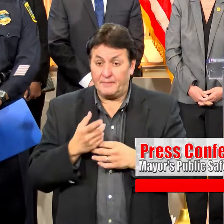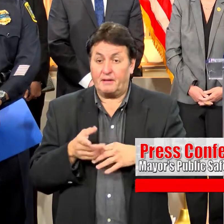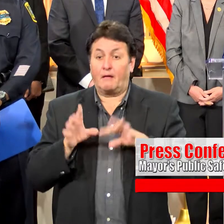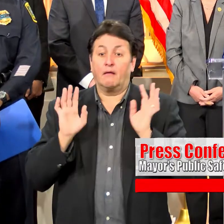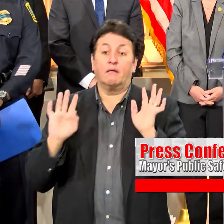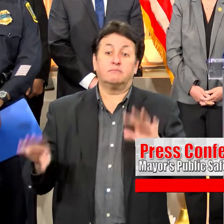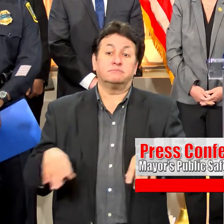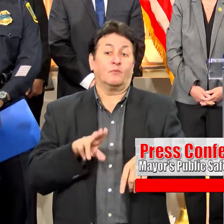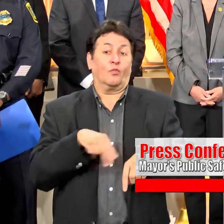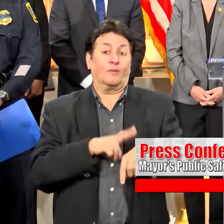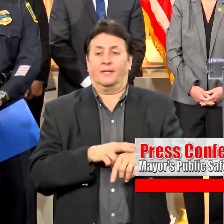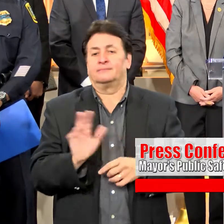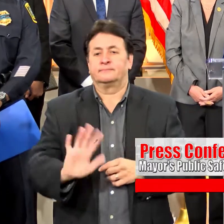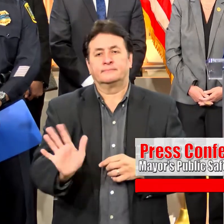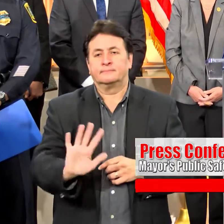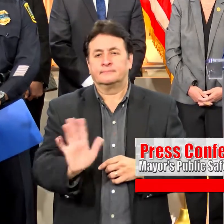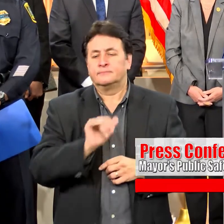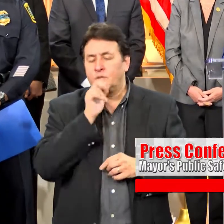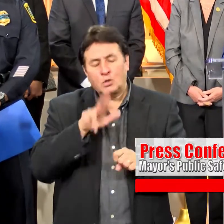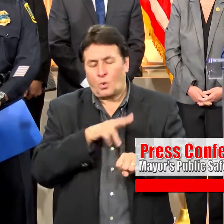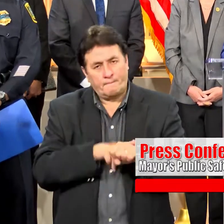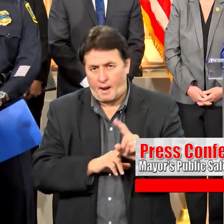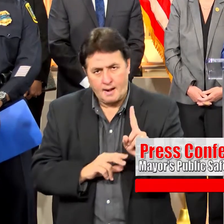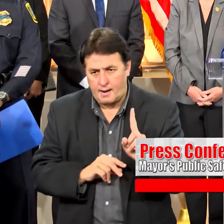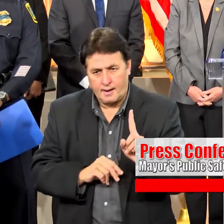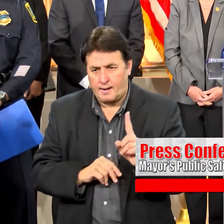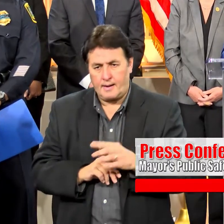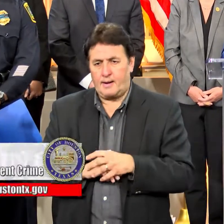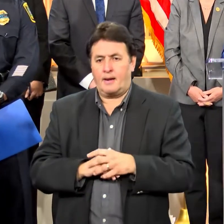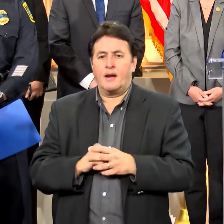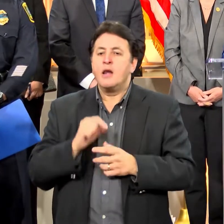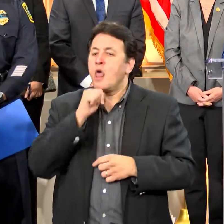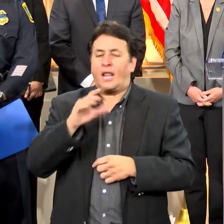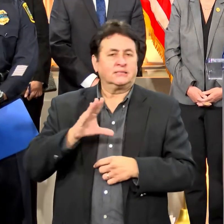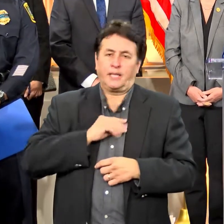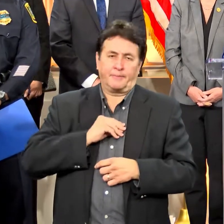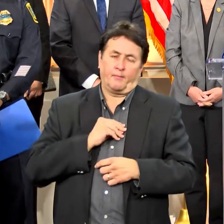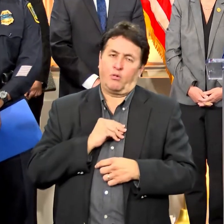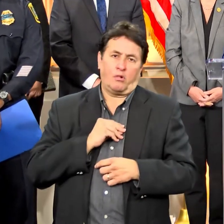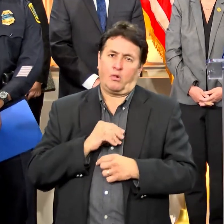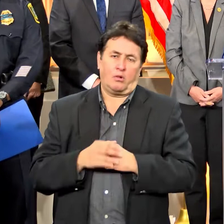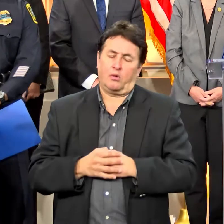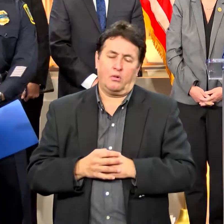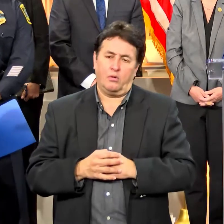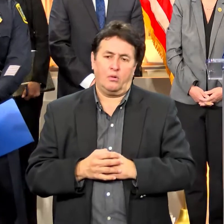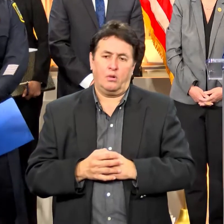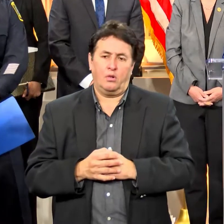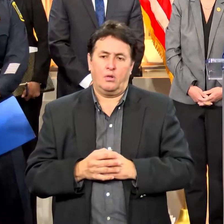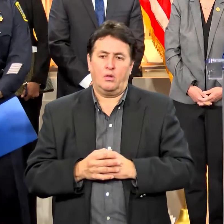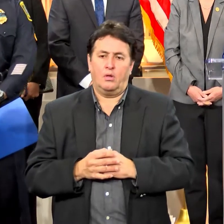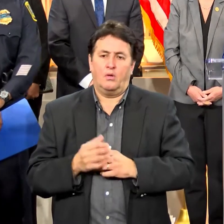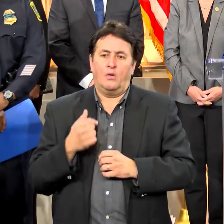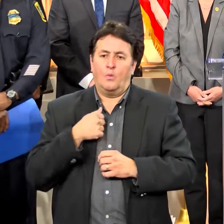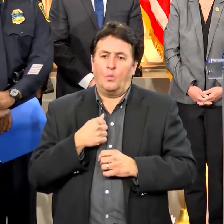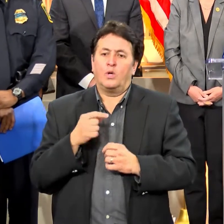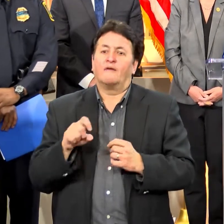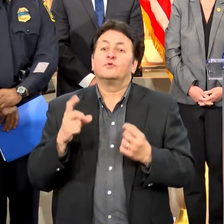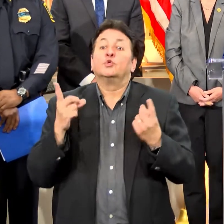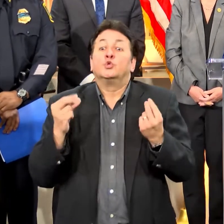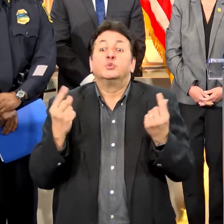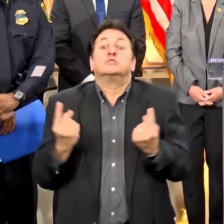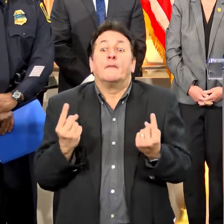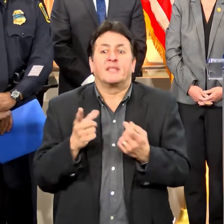the norm, or acceptable, or this is the way it is. We can do something about it, and we start